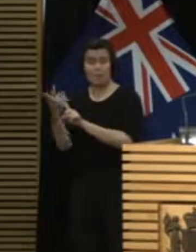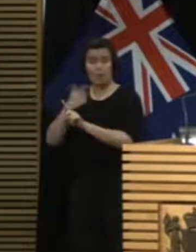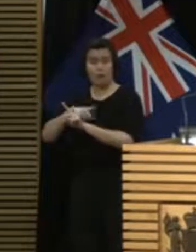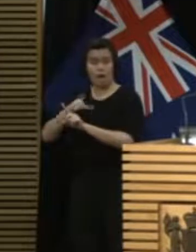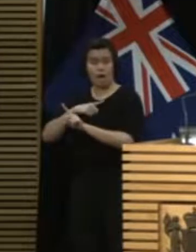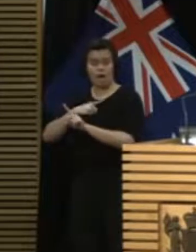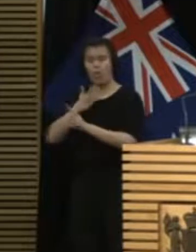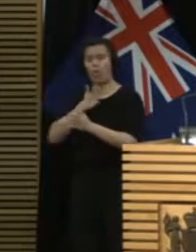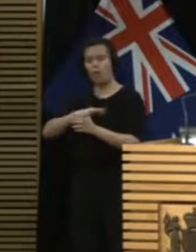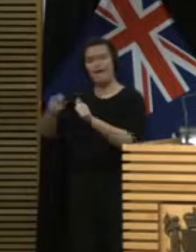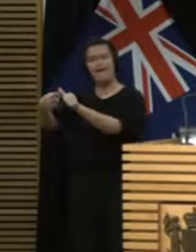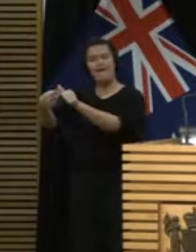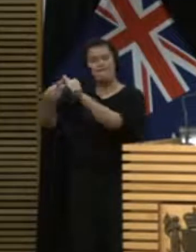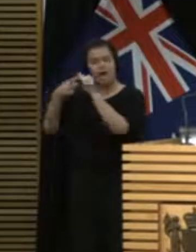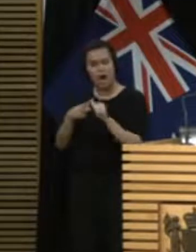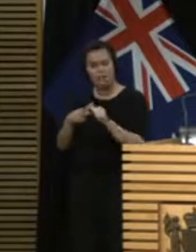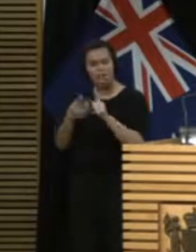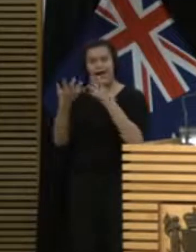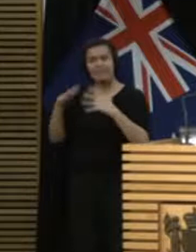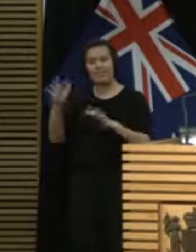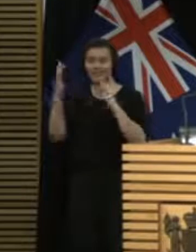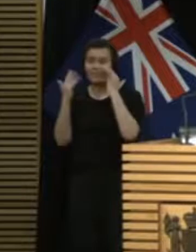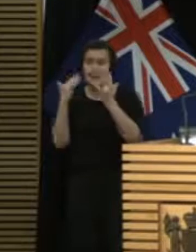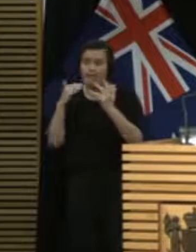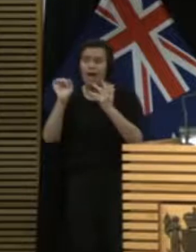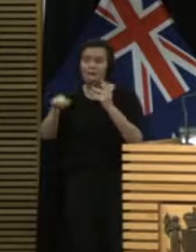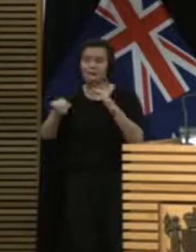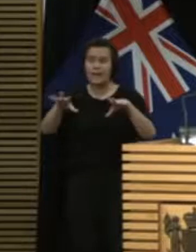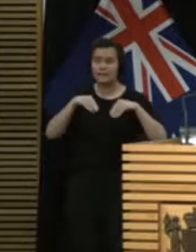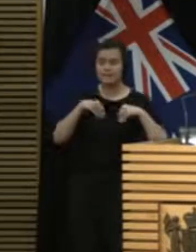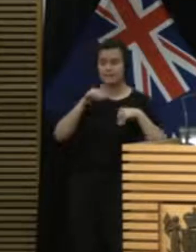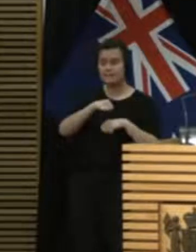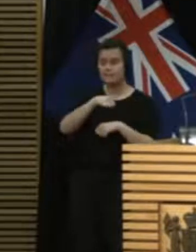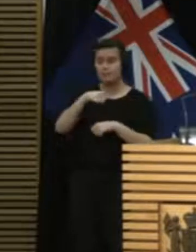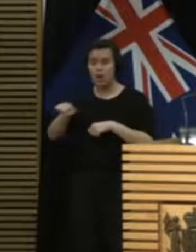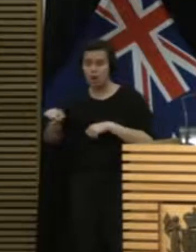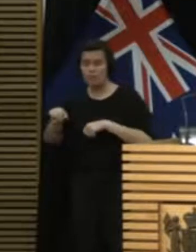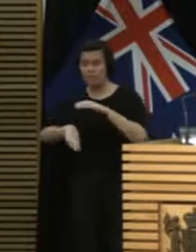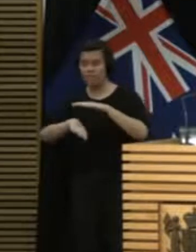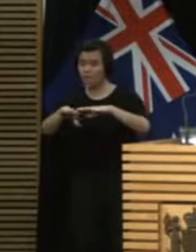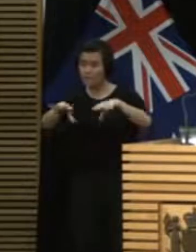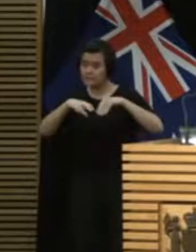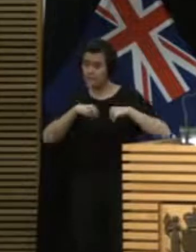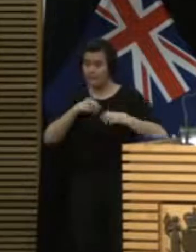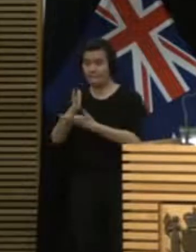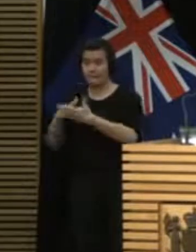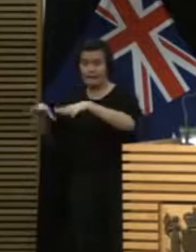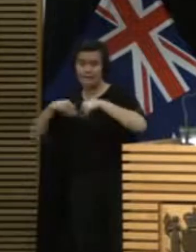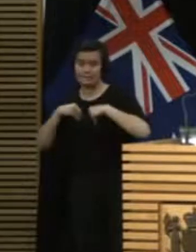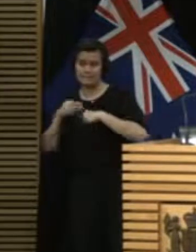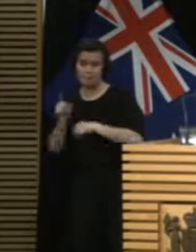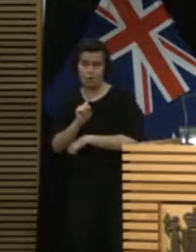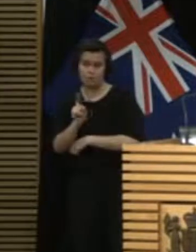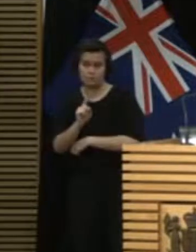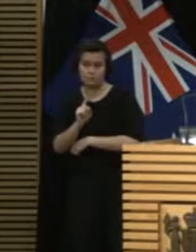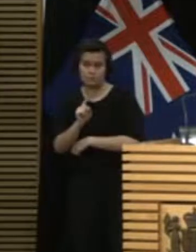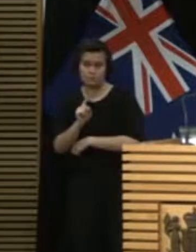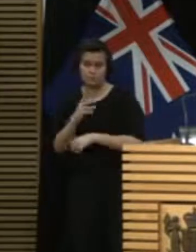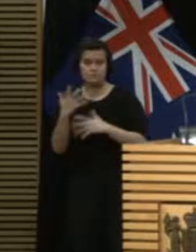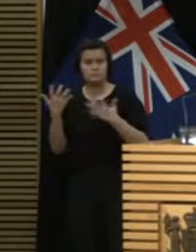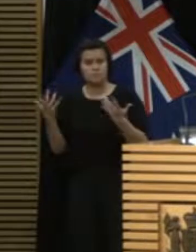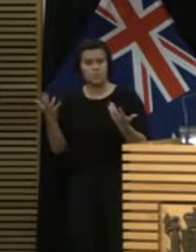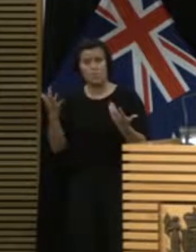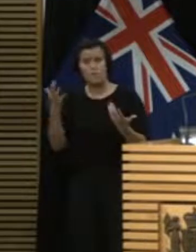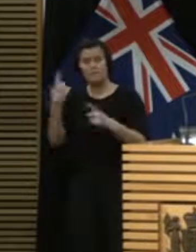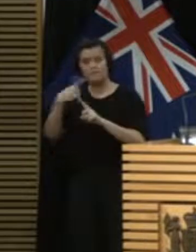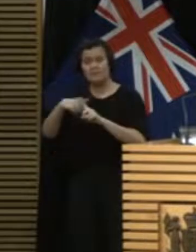incorporate it. So, yep, the letter stands as a summary, but it may not reflect necessarily the view of those after it's